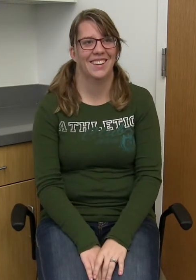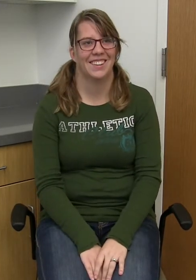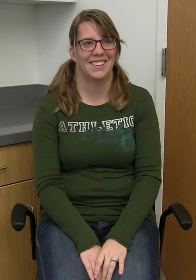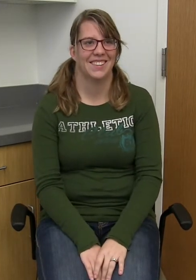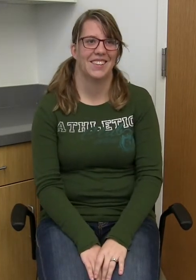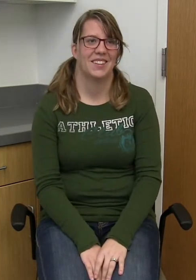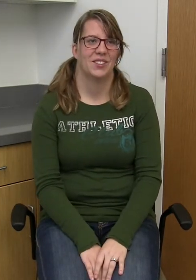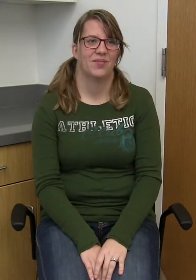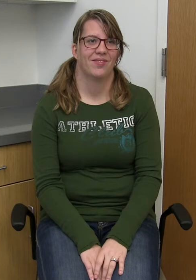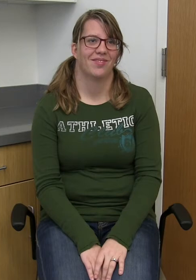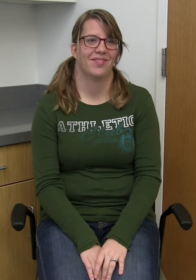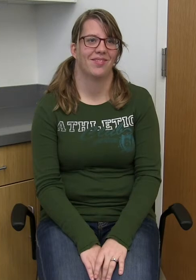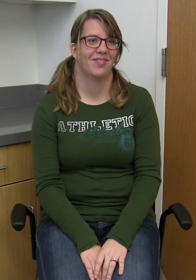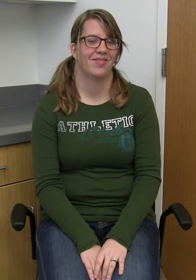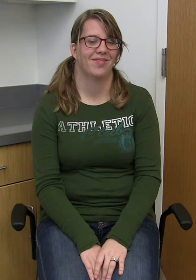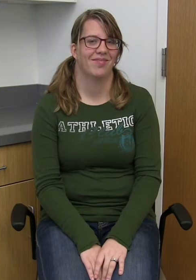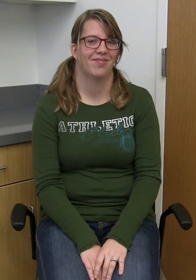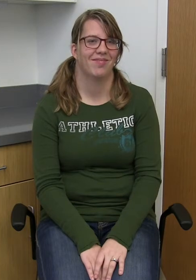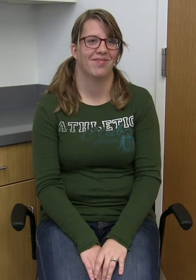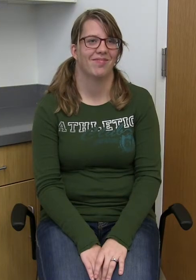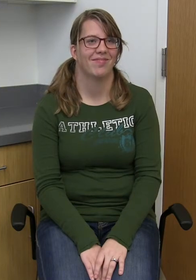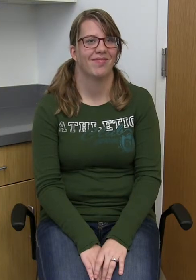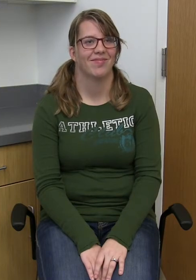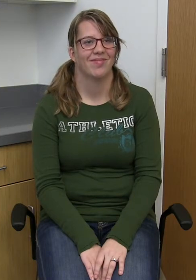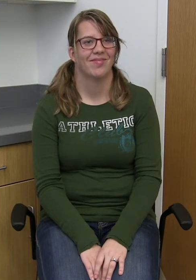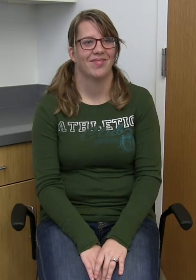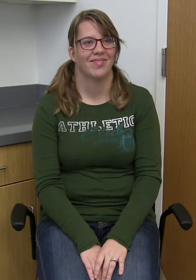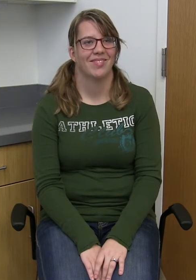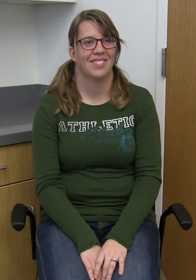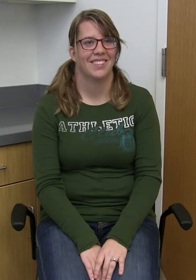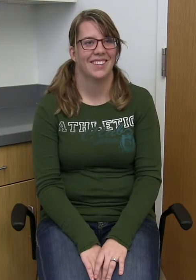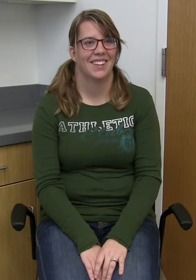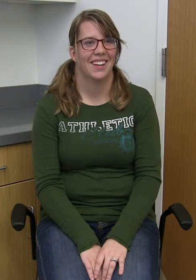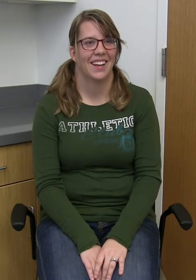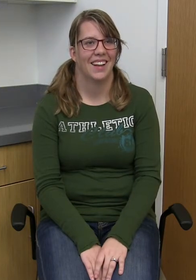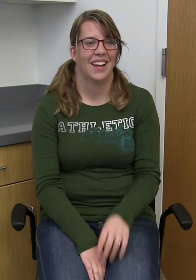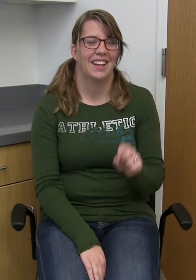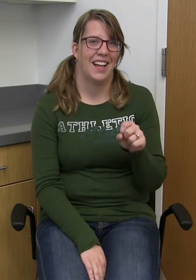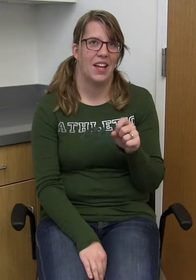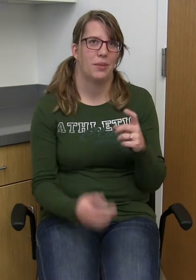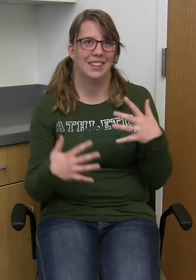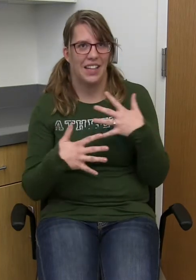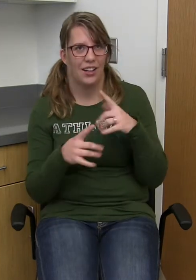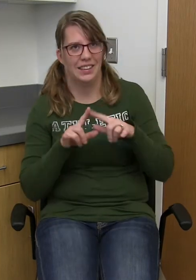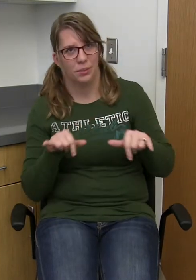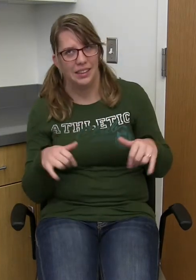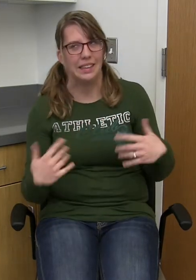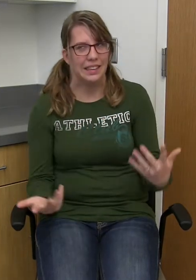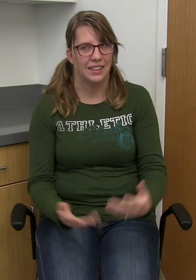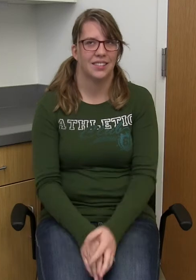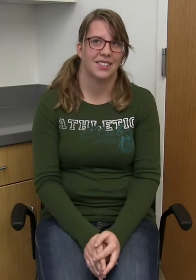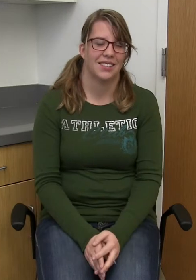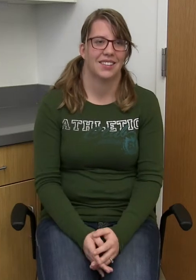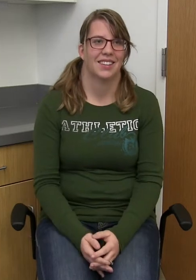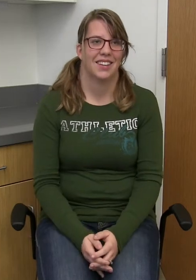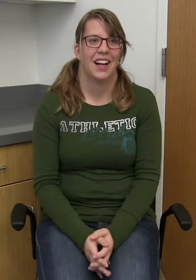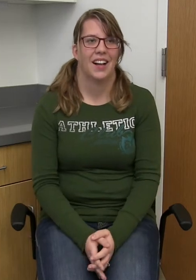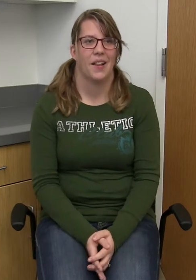Yeah, definitely this is an exciting time. And so at the end it will give you more details.